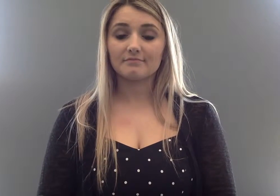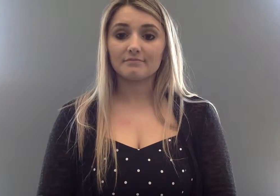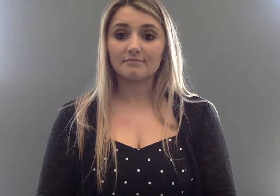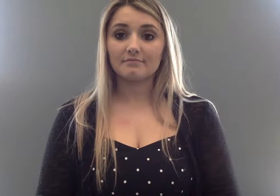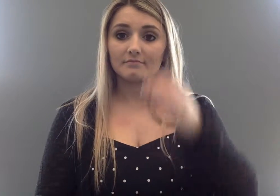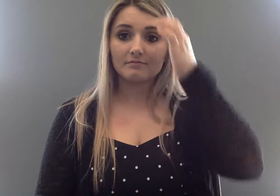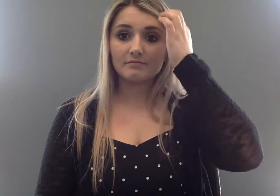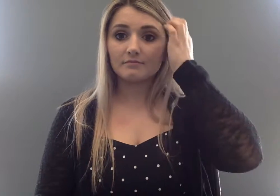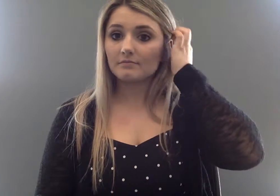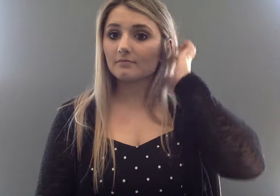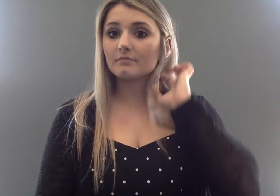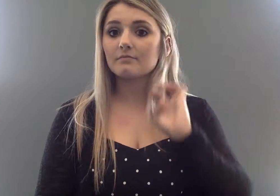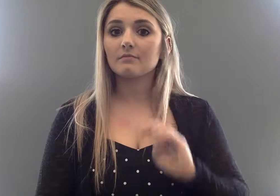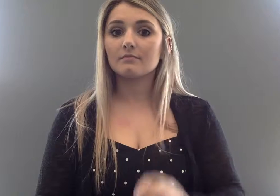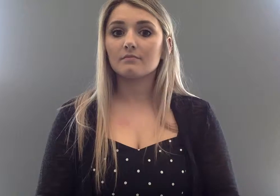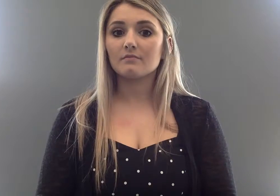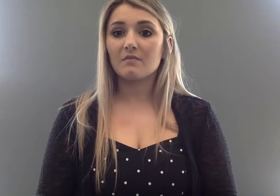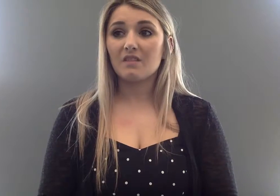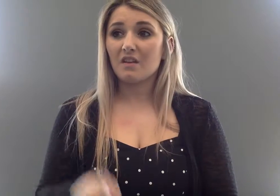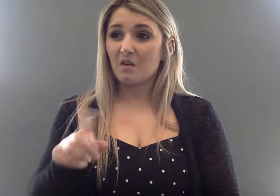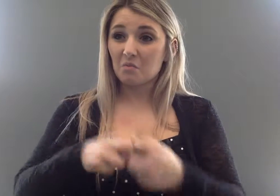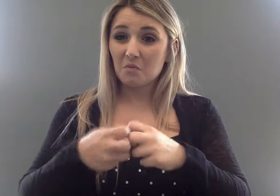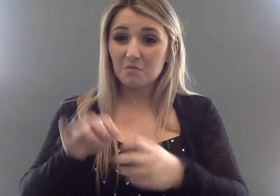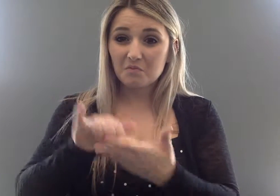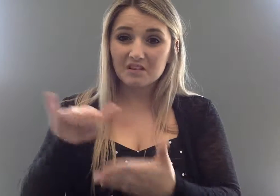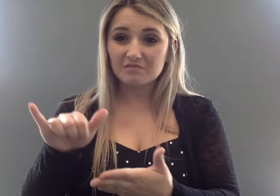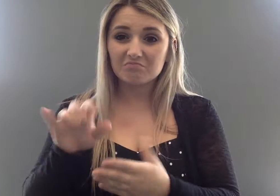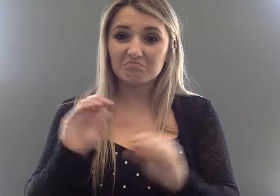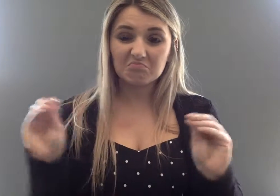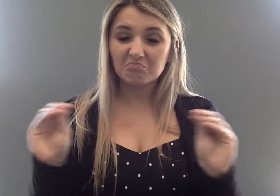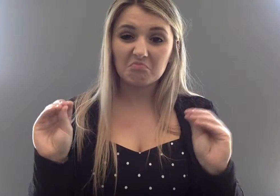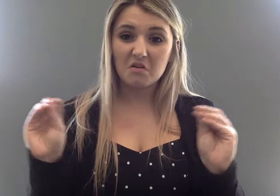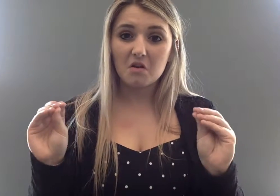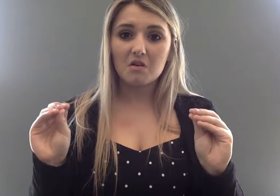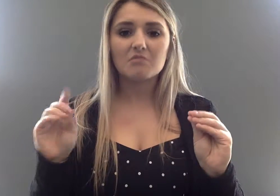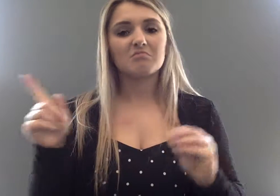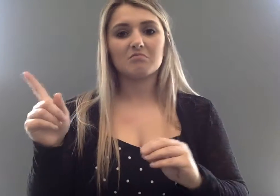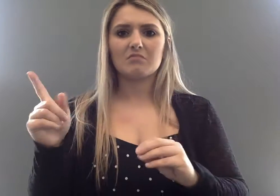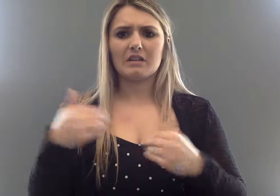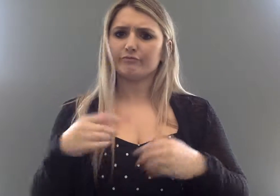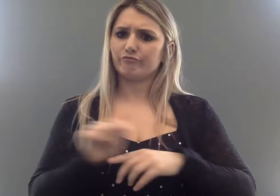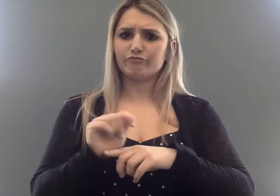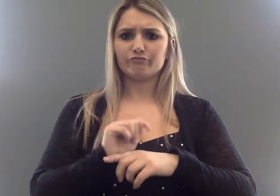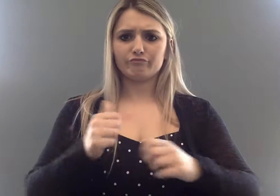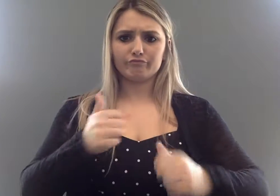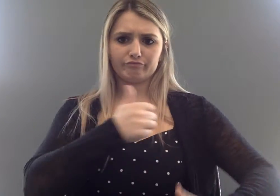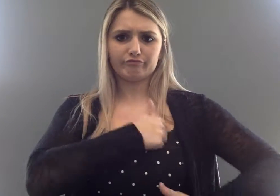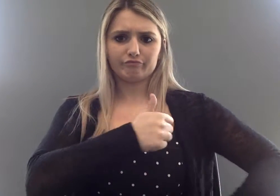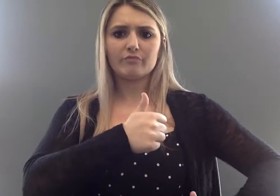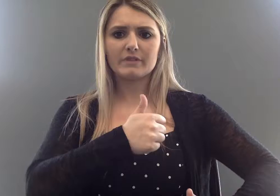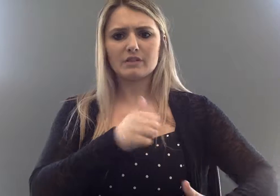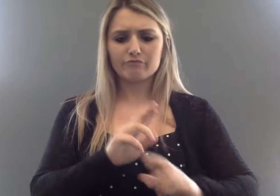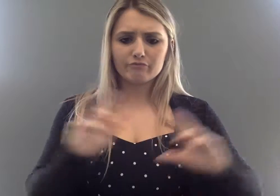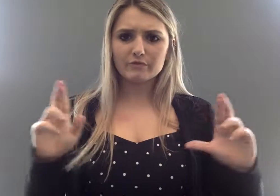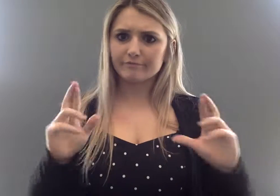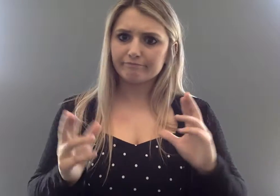Now, they didn't have problems with that. Remember, they had a trained army that had the red coats, and they were ready to go. What was their other problem, Lacey?